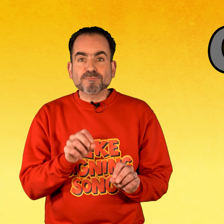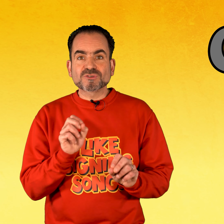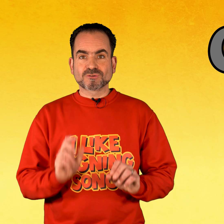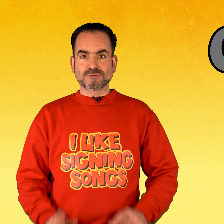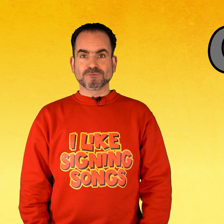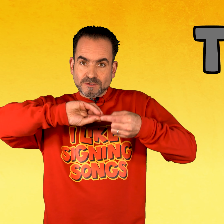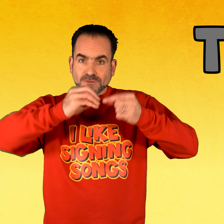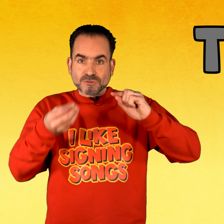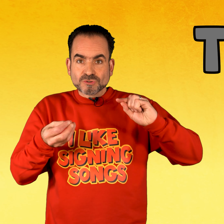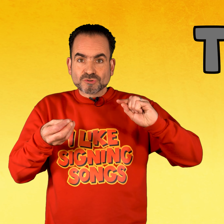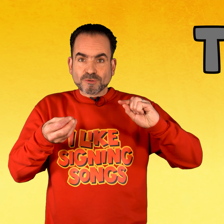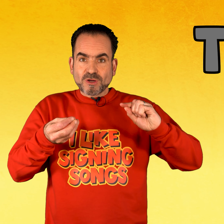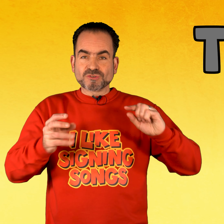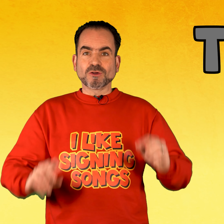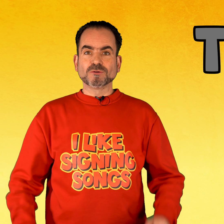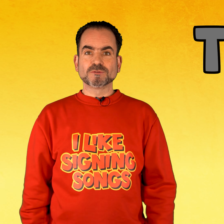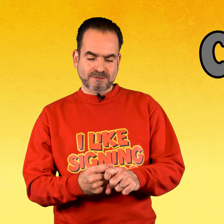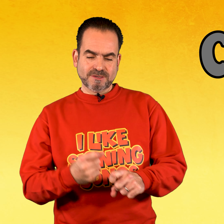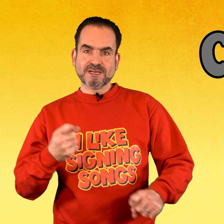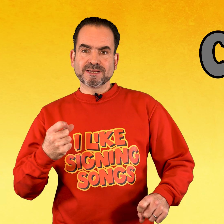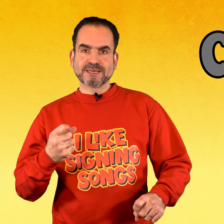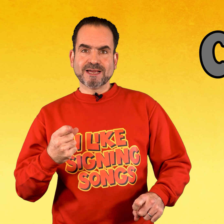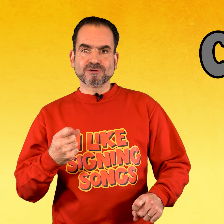Grapes. Tomato. Carrot.